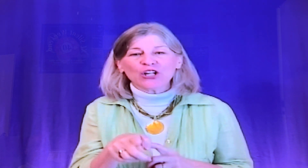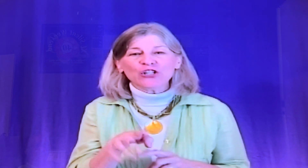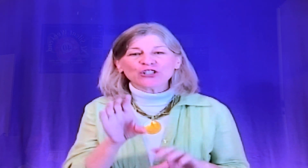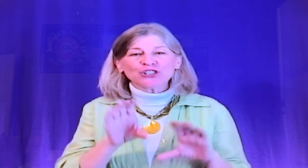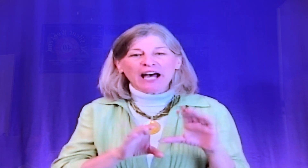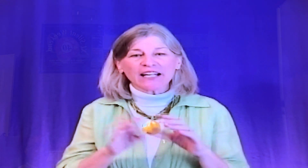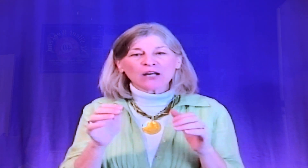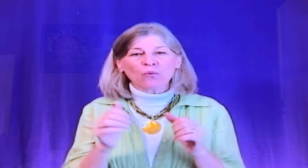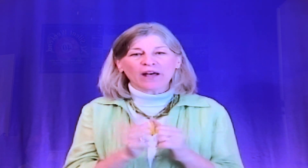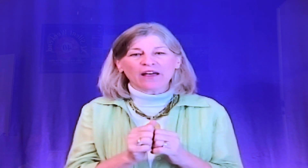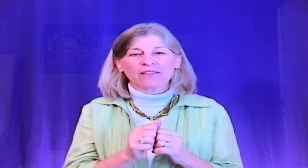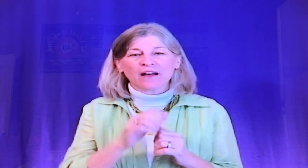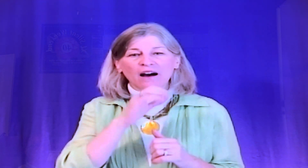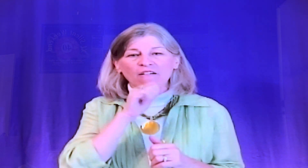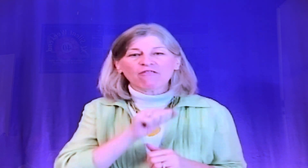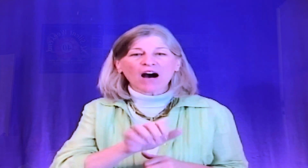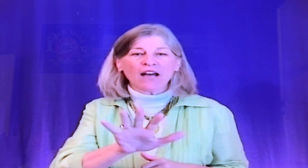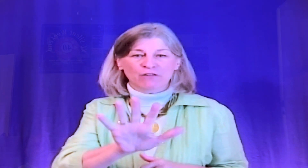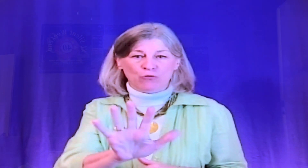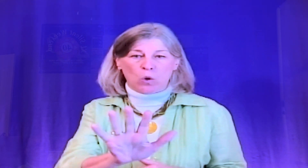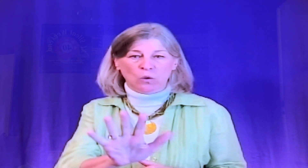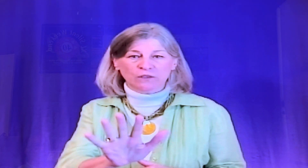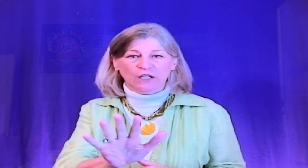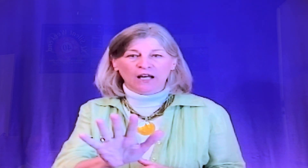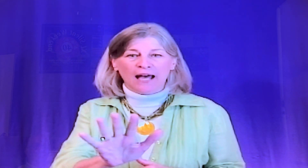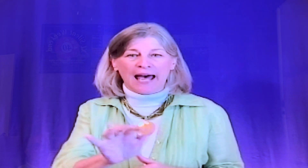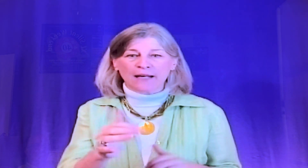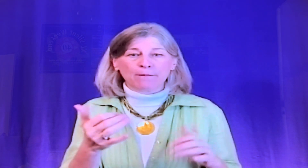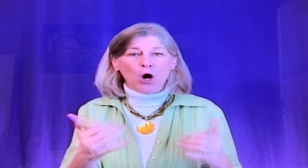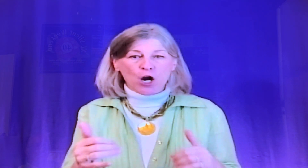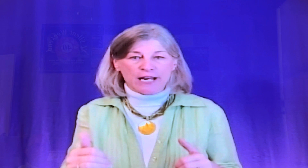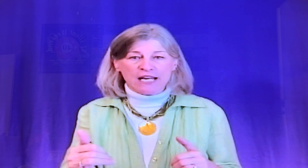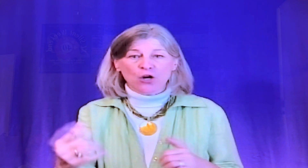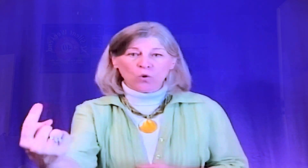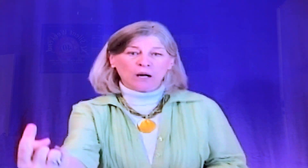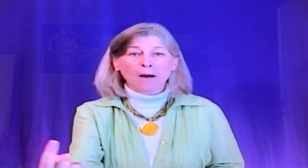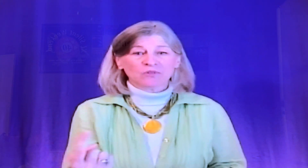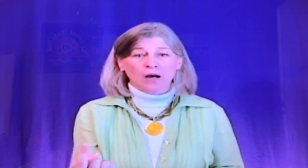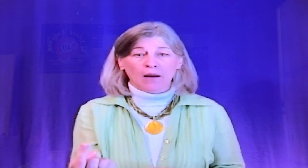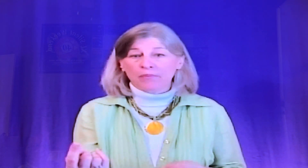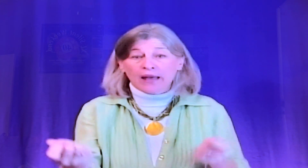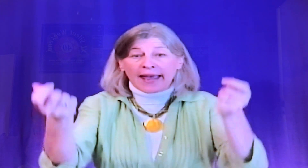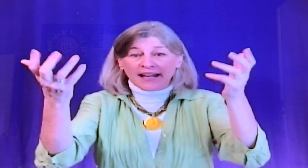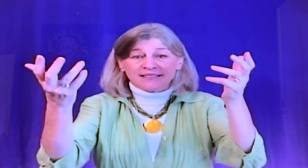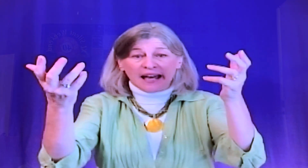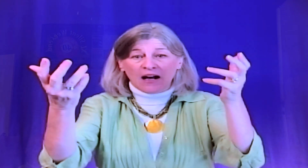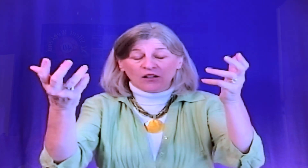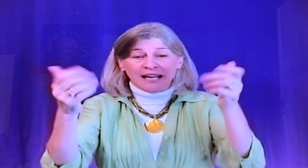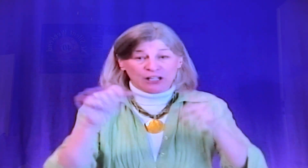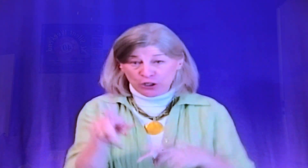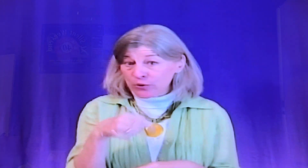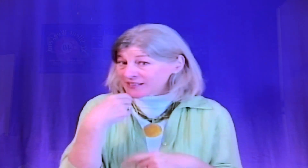you're chatting with a 5-year-old at a party who comes up, hands held, and you